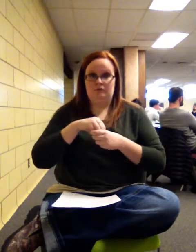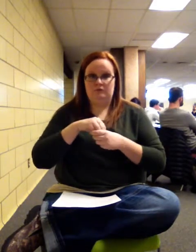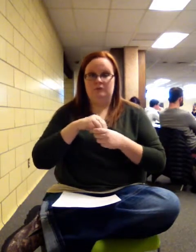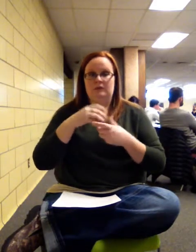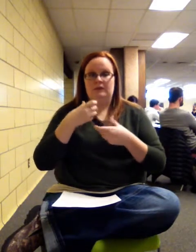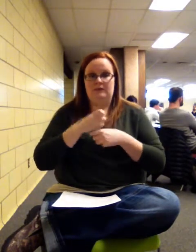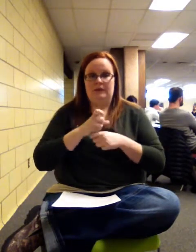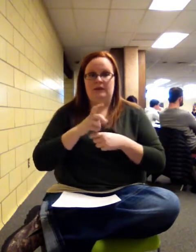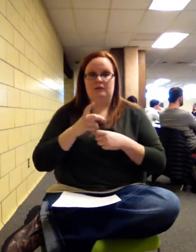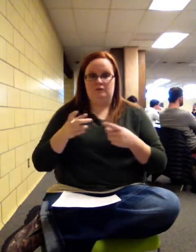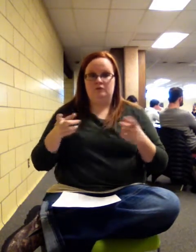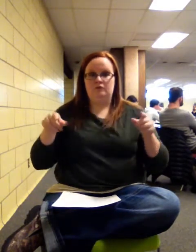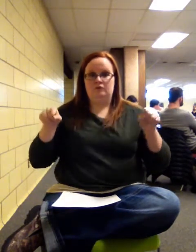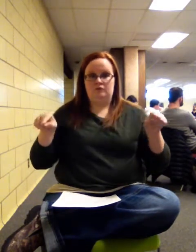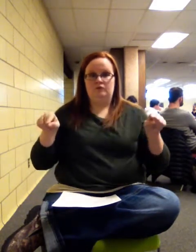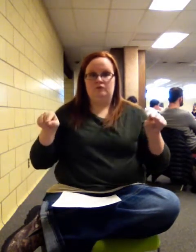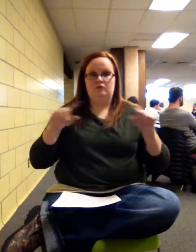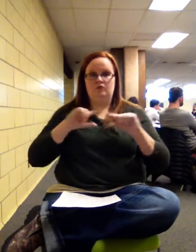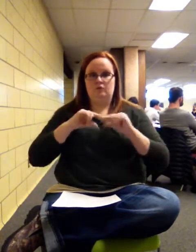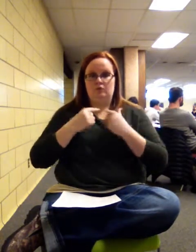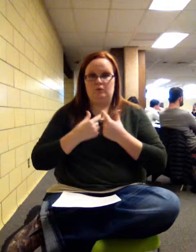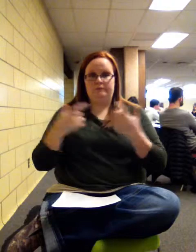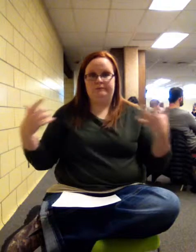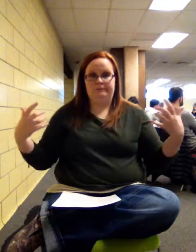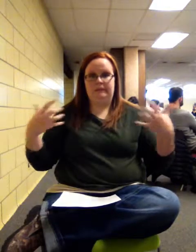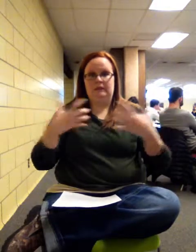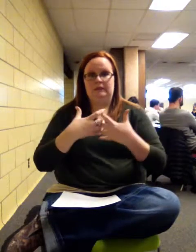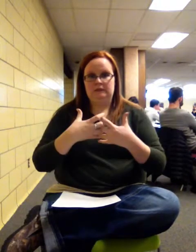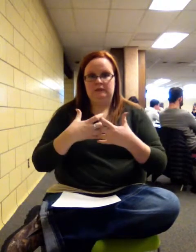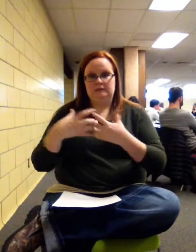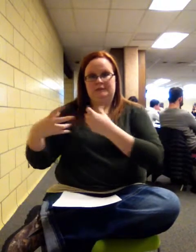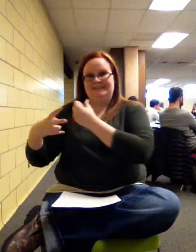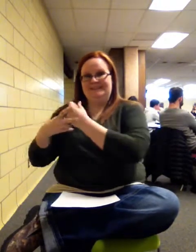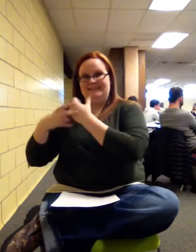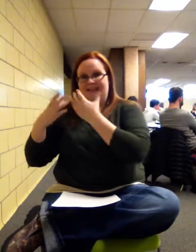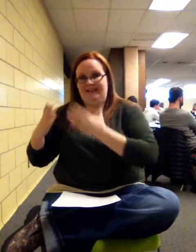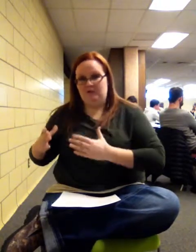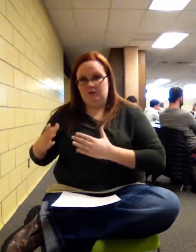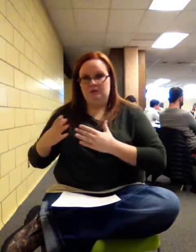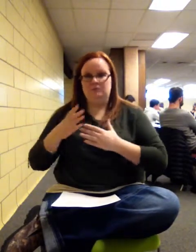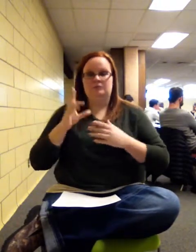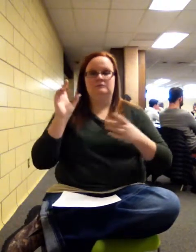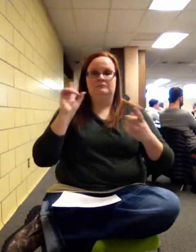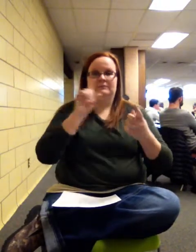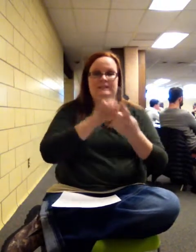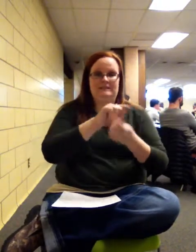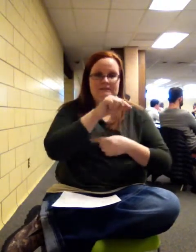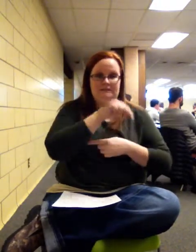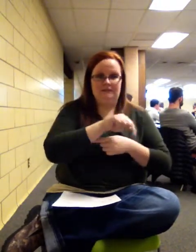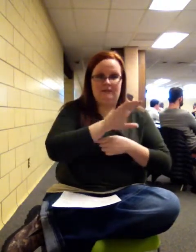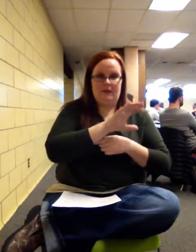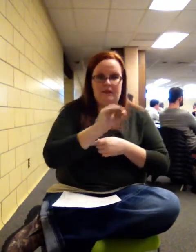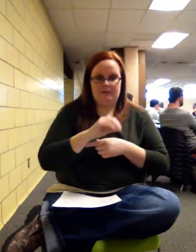groups meet so that the savers can meet the companies. So in this first